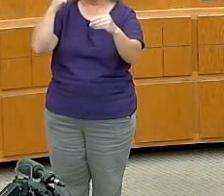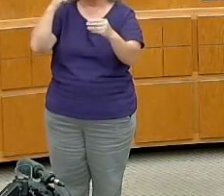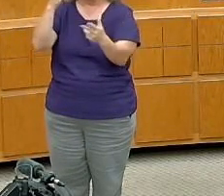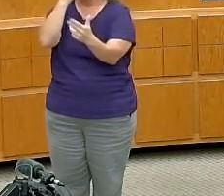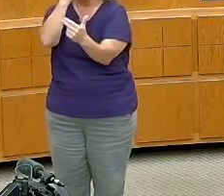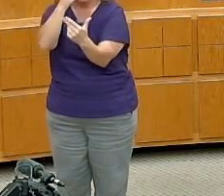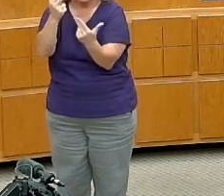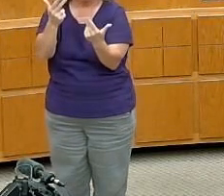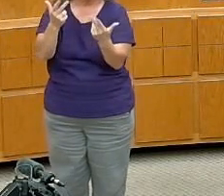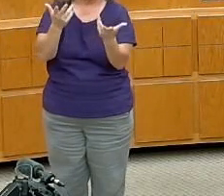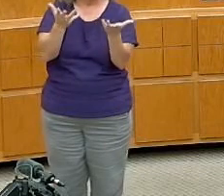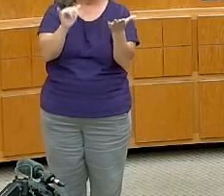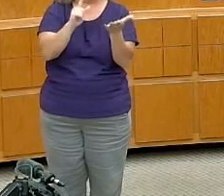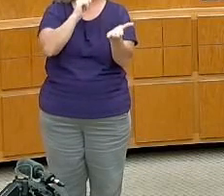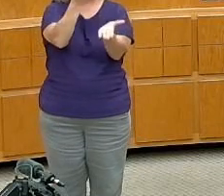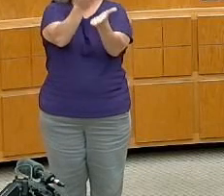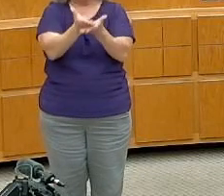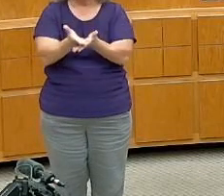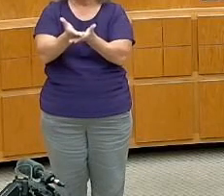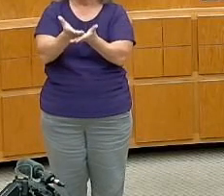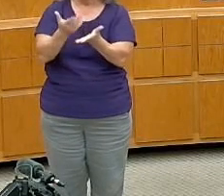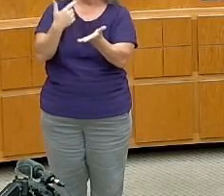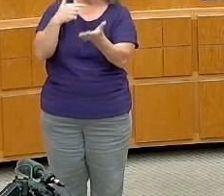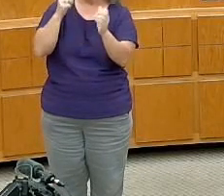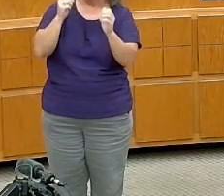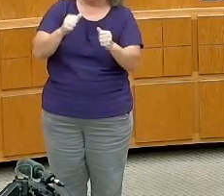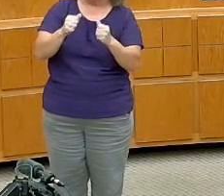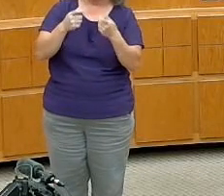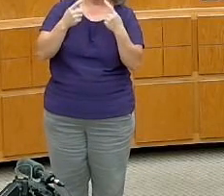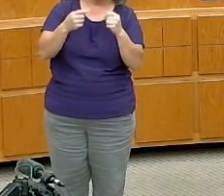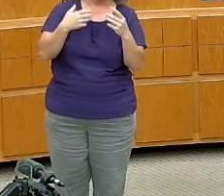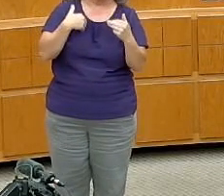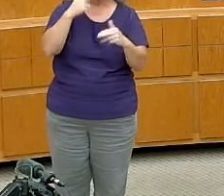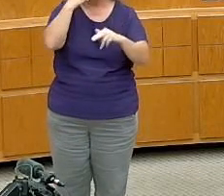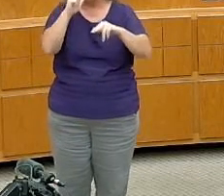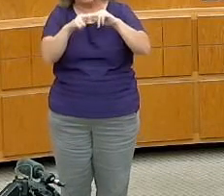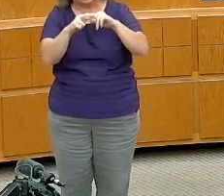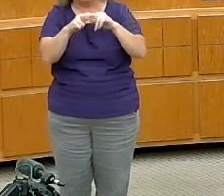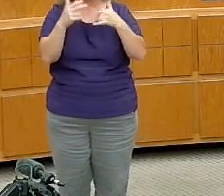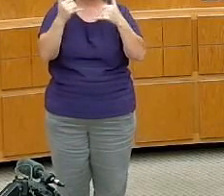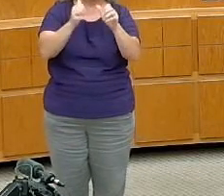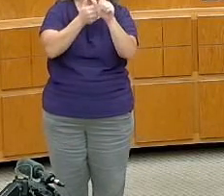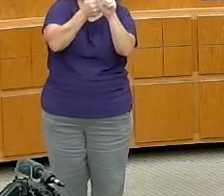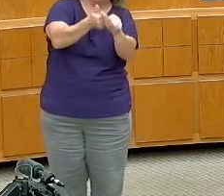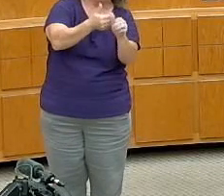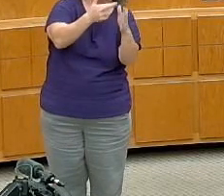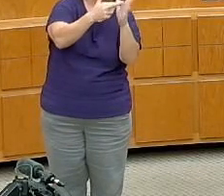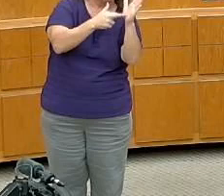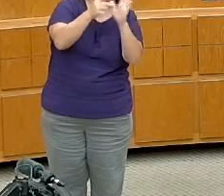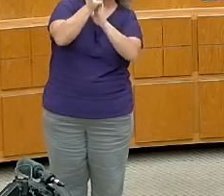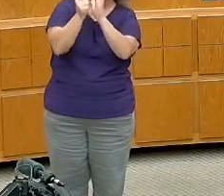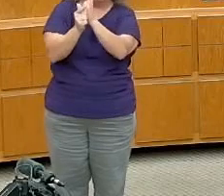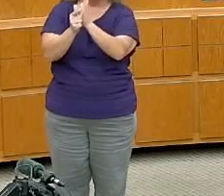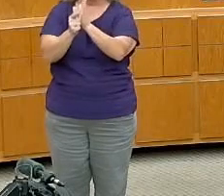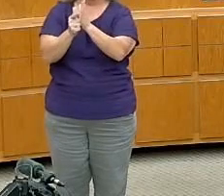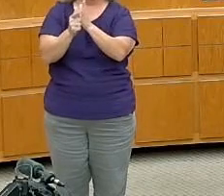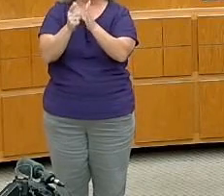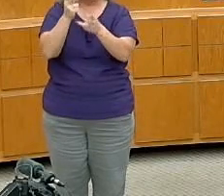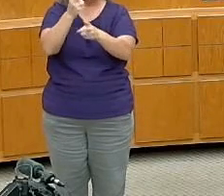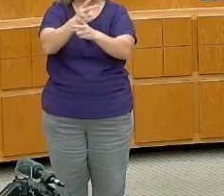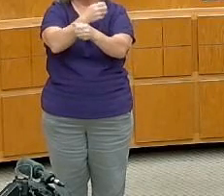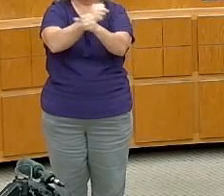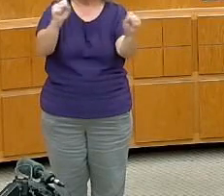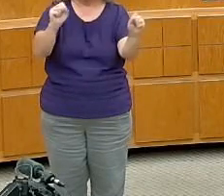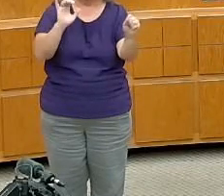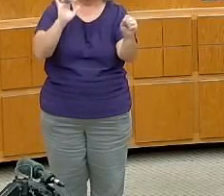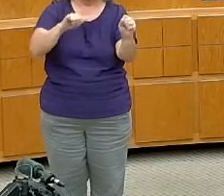that we can try to keep our sense of humor and have a little fun out of this while we're still obeying the laws and the rules and stay safe. That's our number one goal,